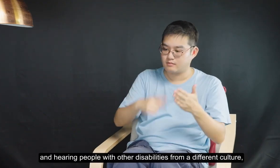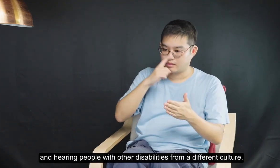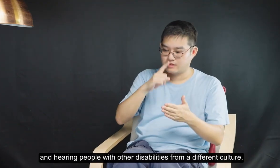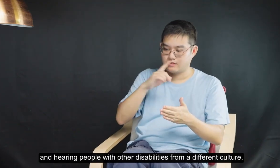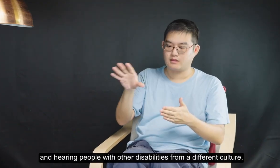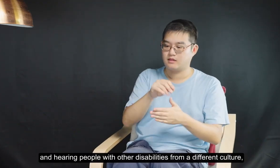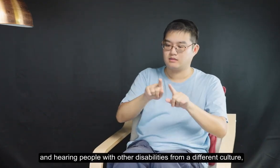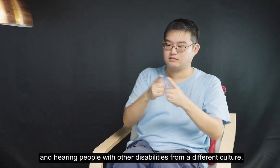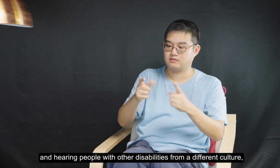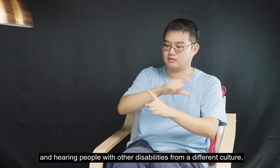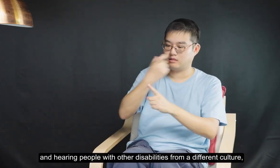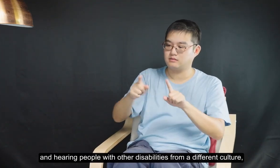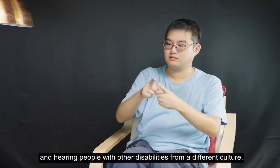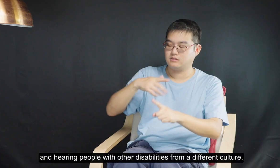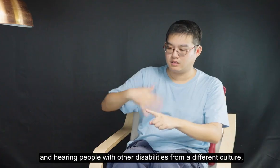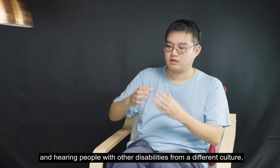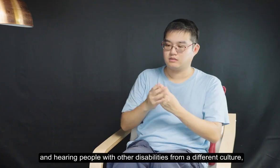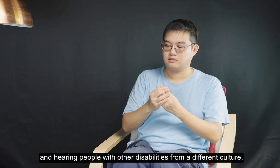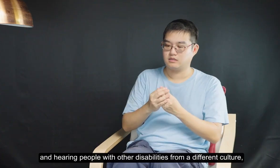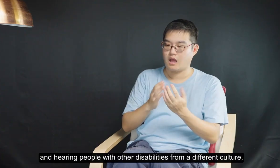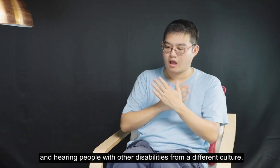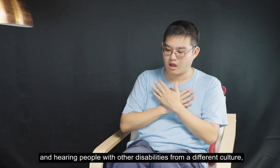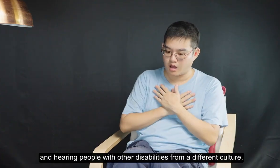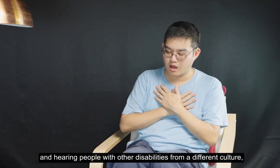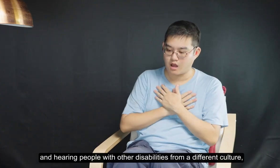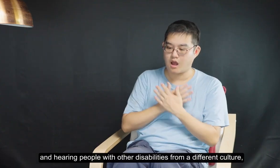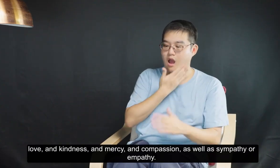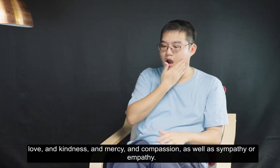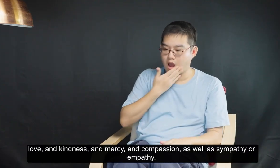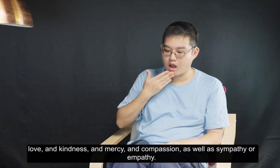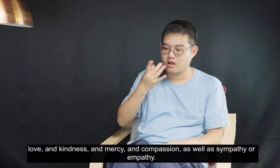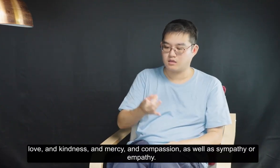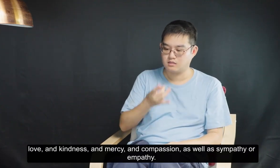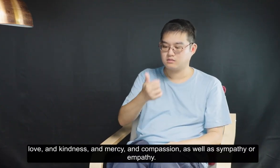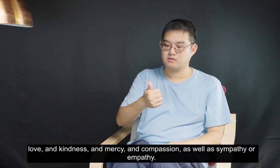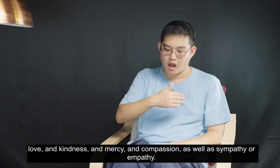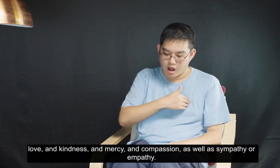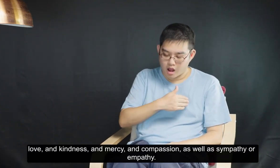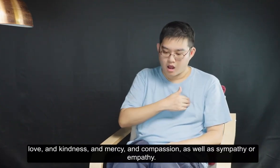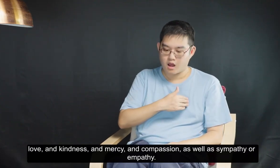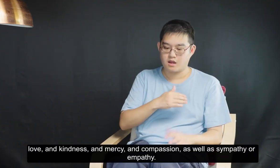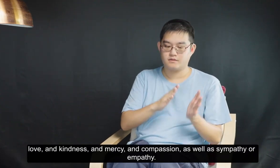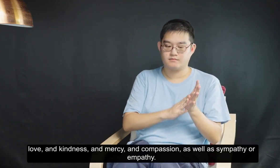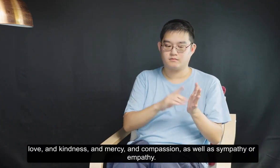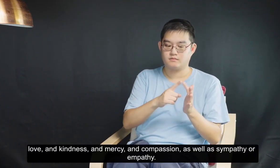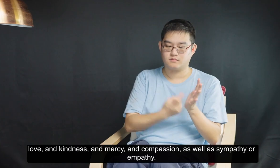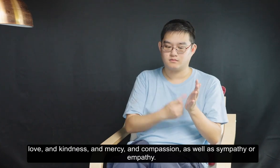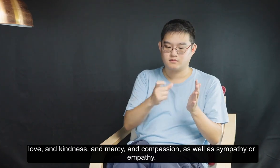hearing people with other disabilities from a different culture love and kindness